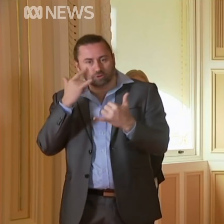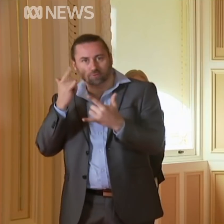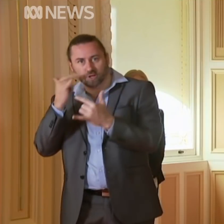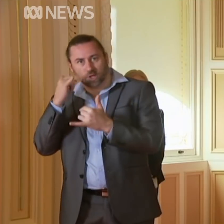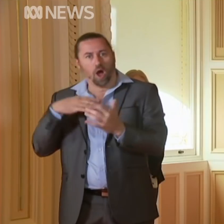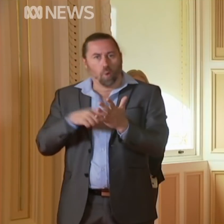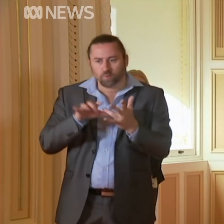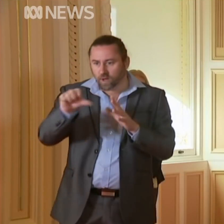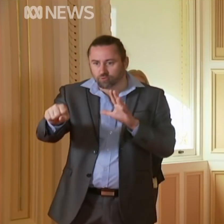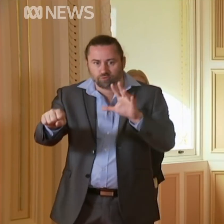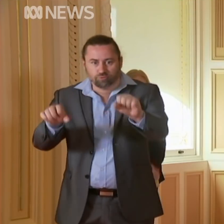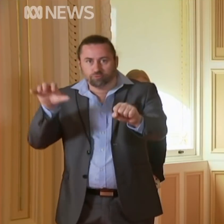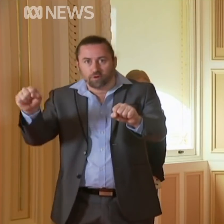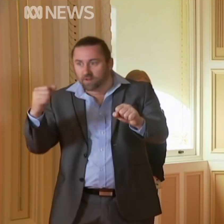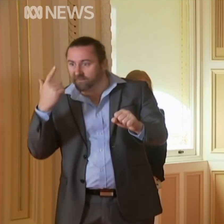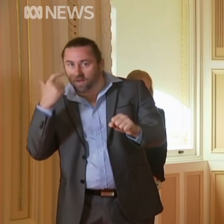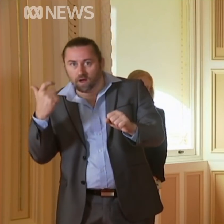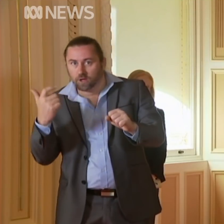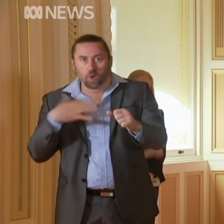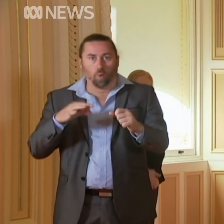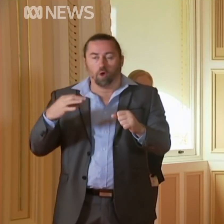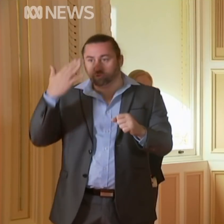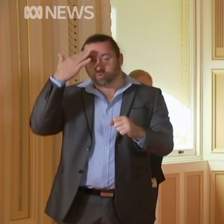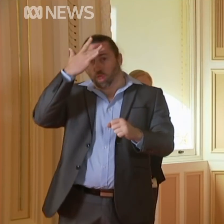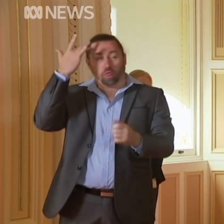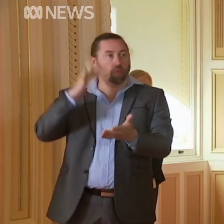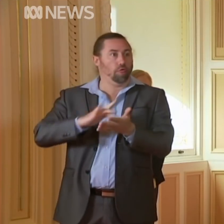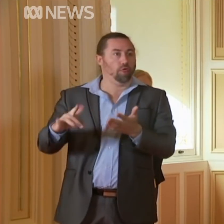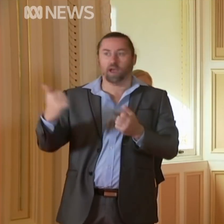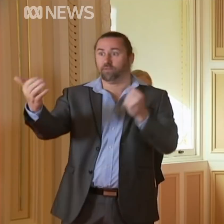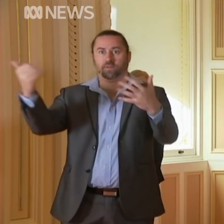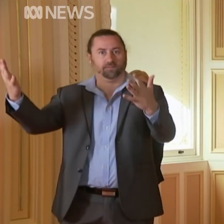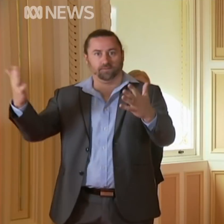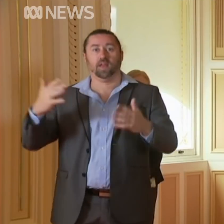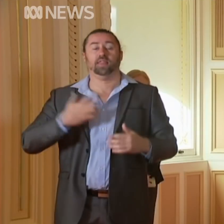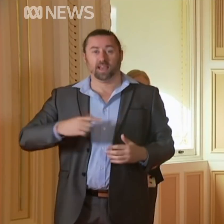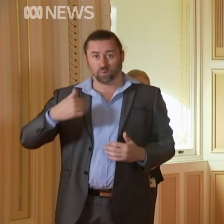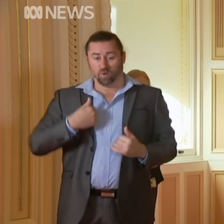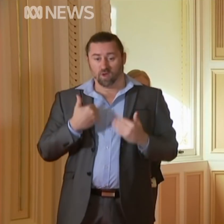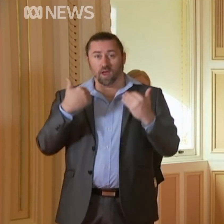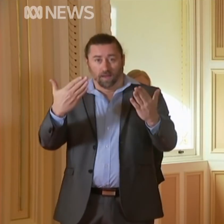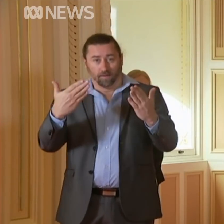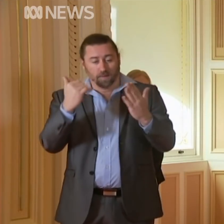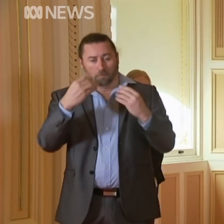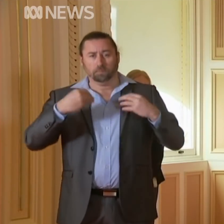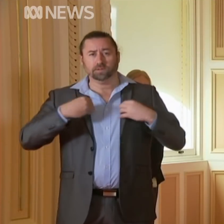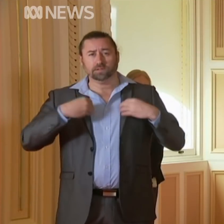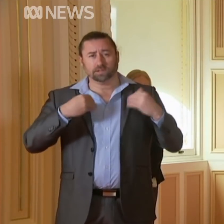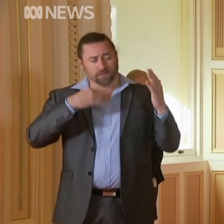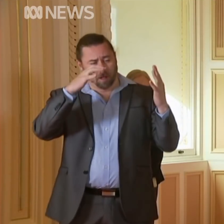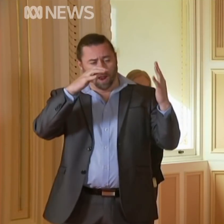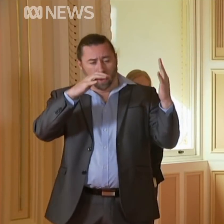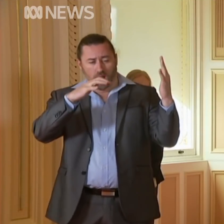cases that are out there. That's why we are distributing a list this morning of a large number of locations where